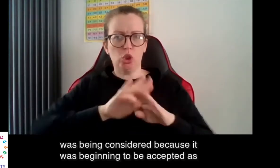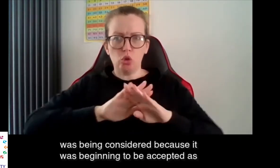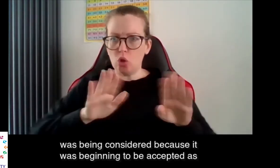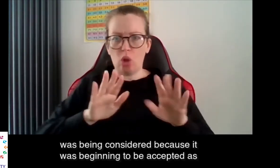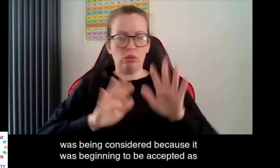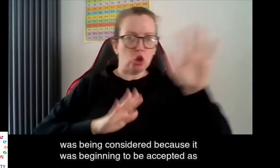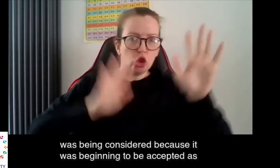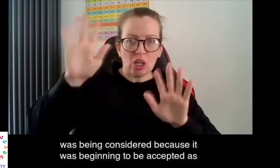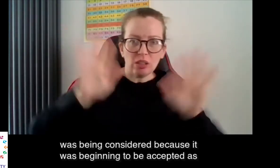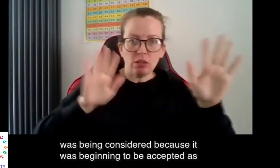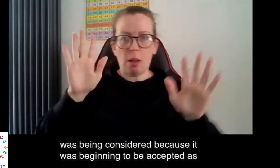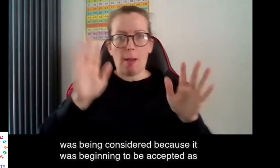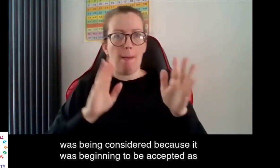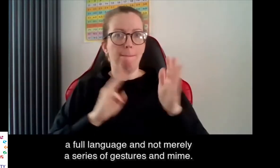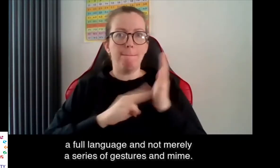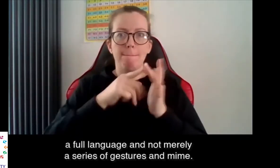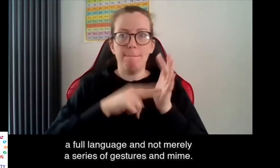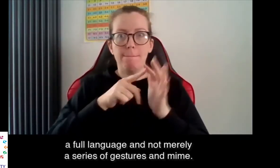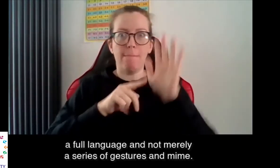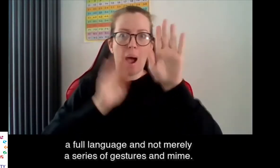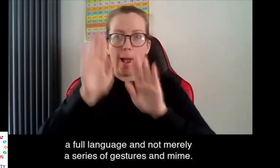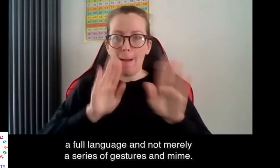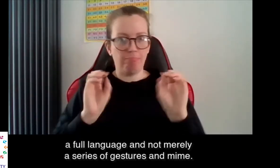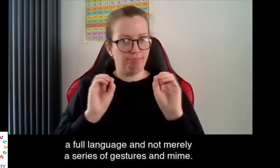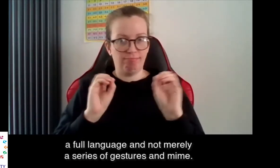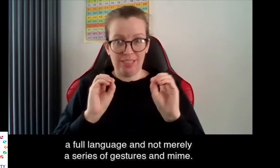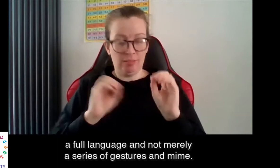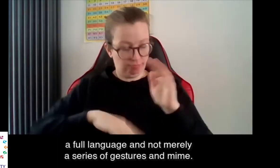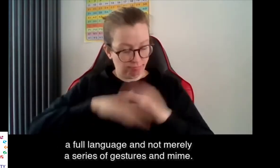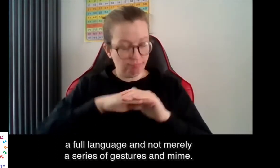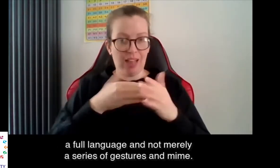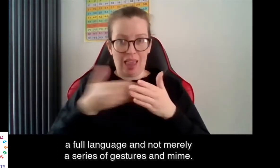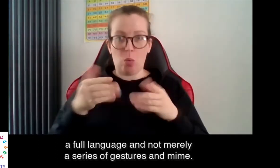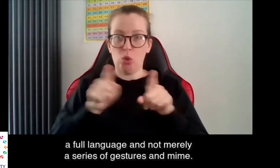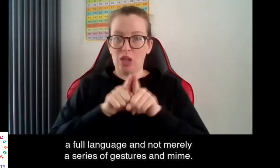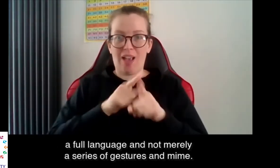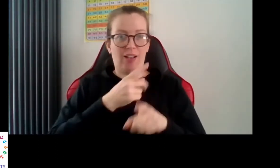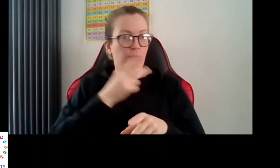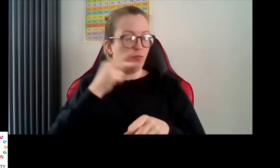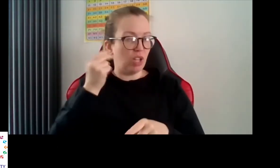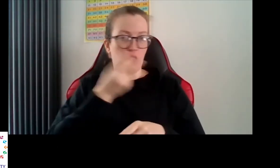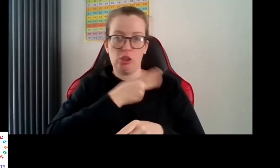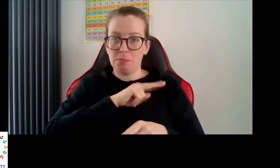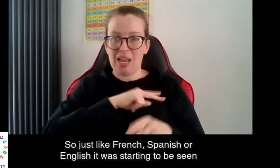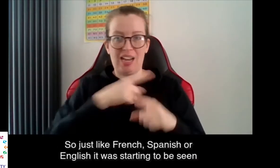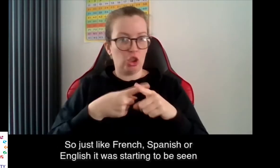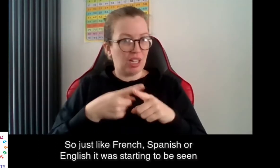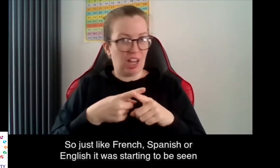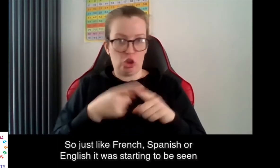it was beginning to be accepted as a full language and not merely a series of gestures and mime. So, just like